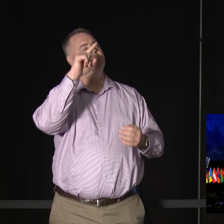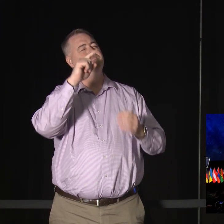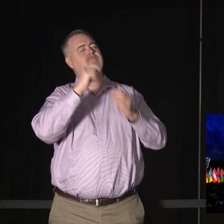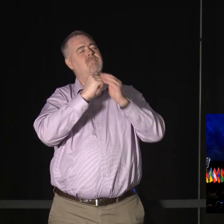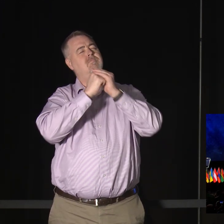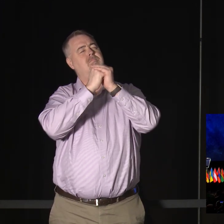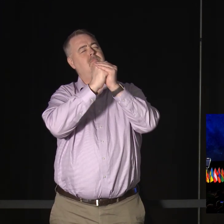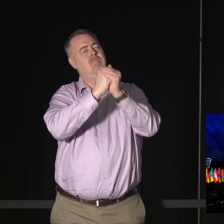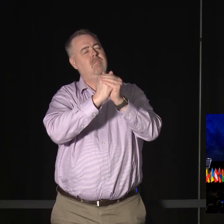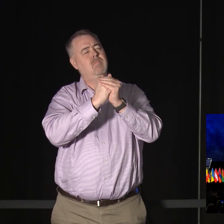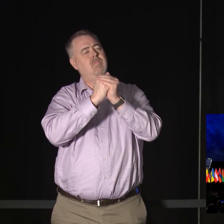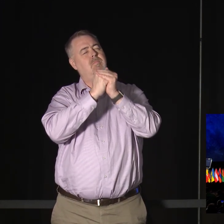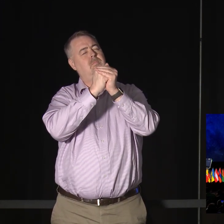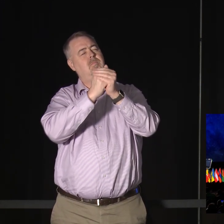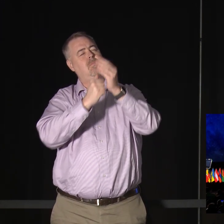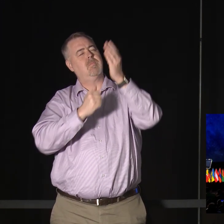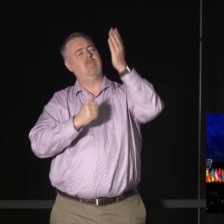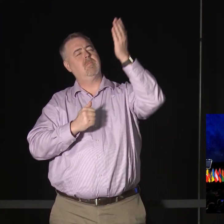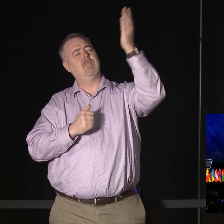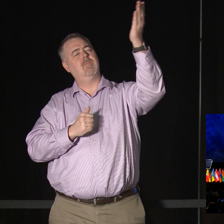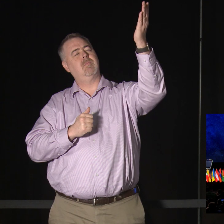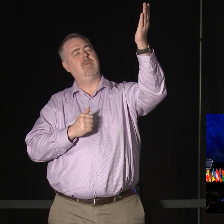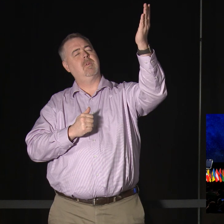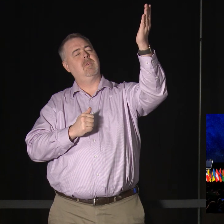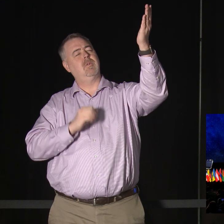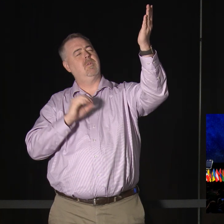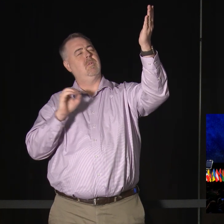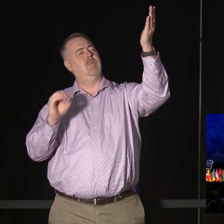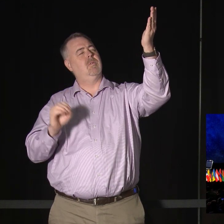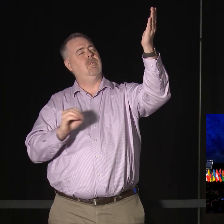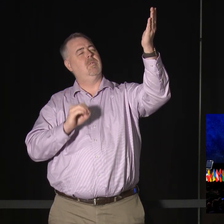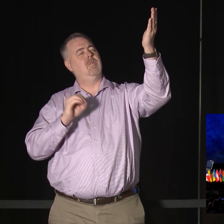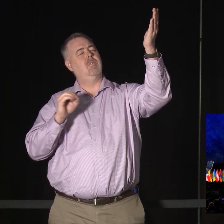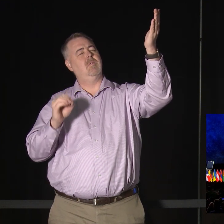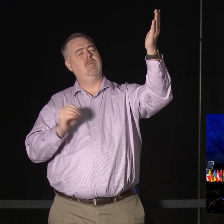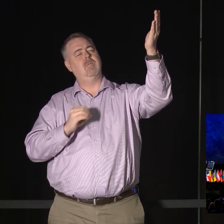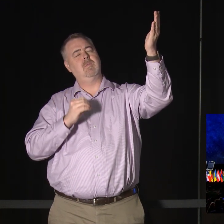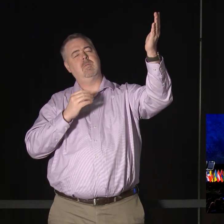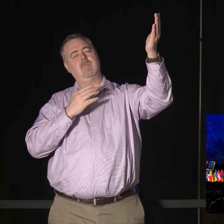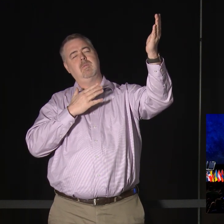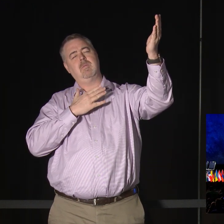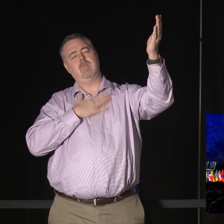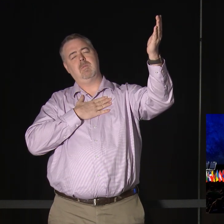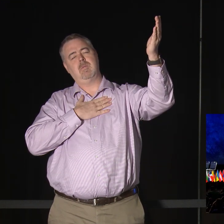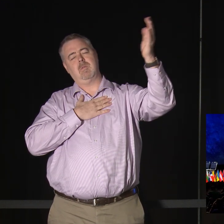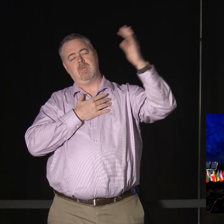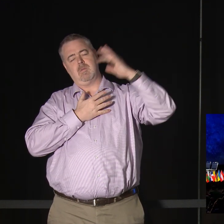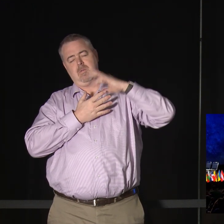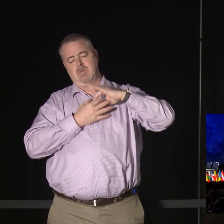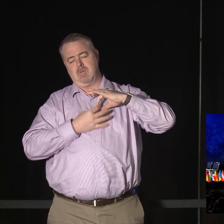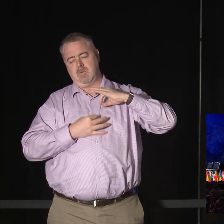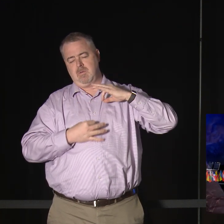worship you, O my soul,